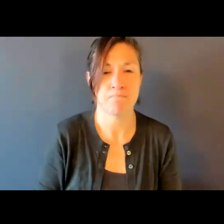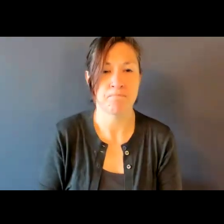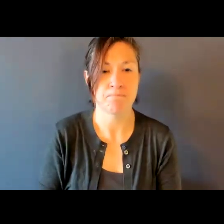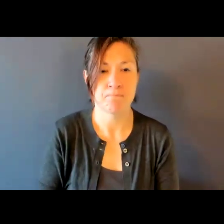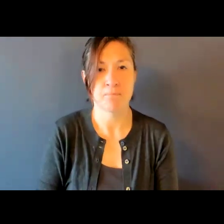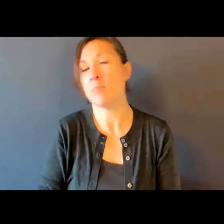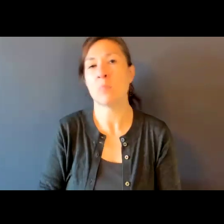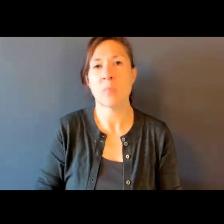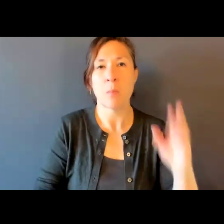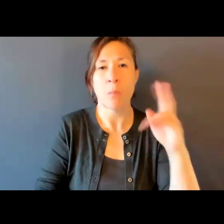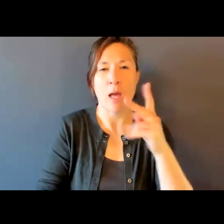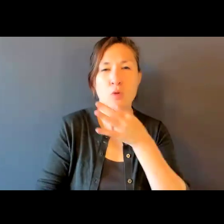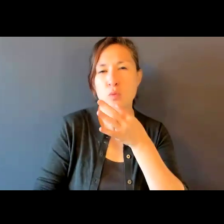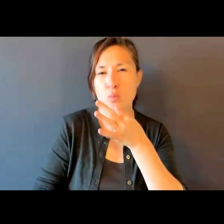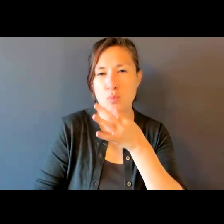So we'll be back in a moment.